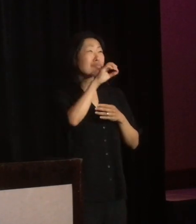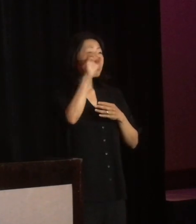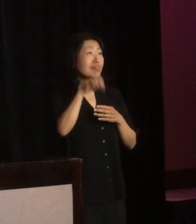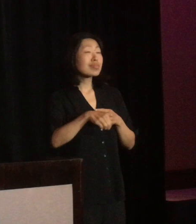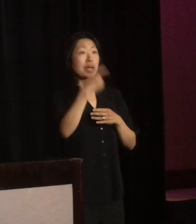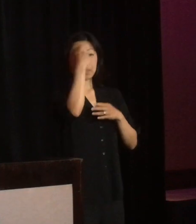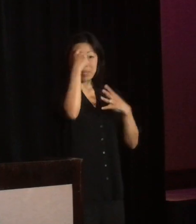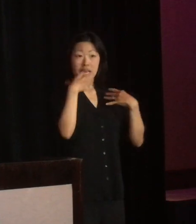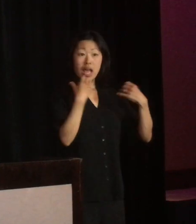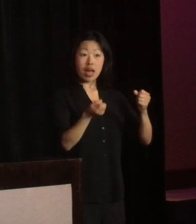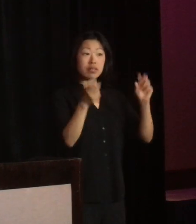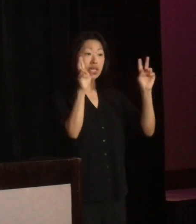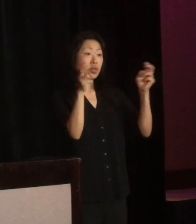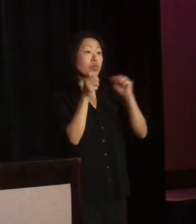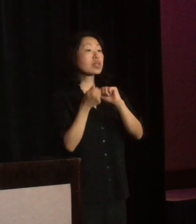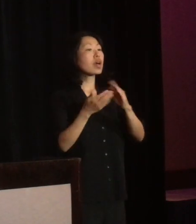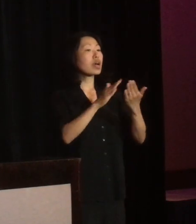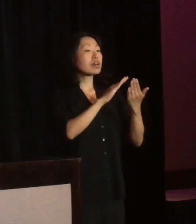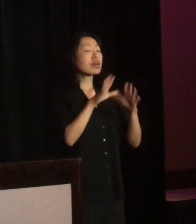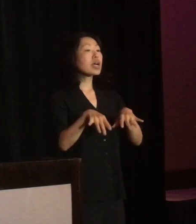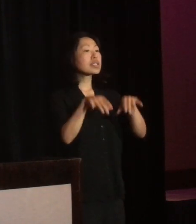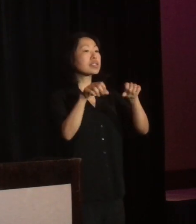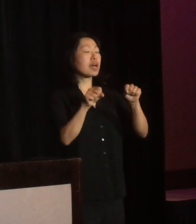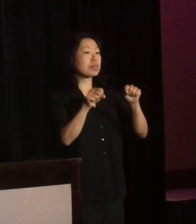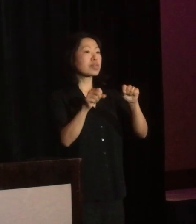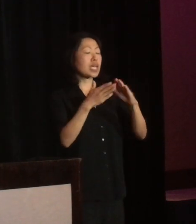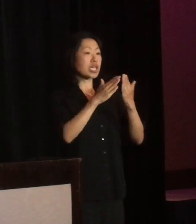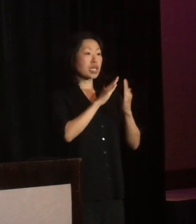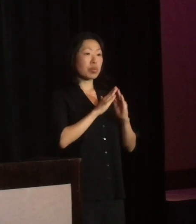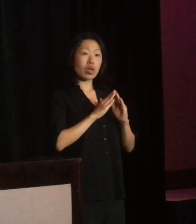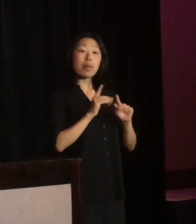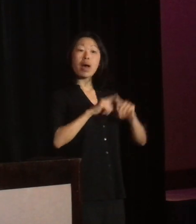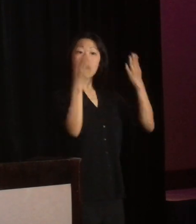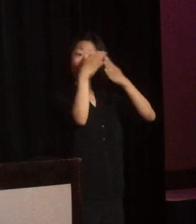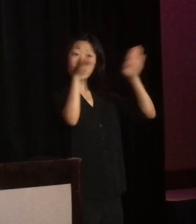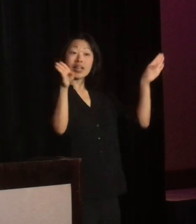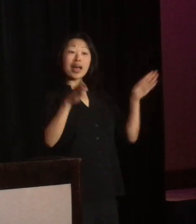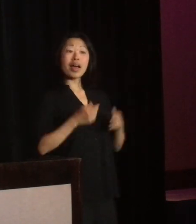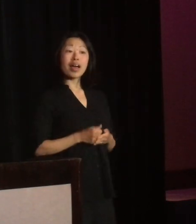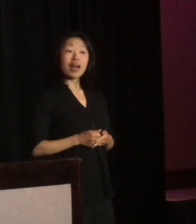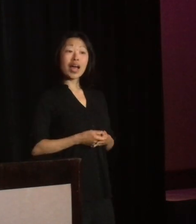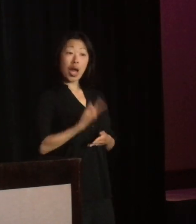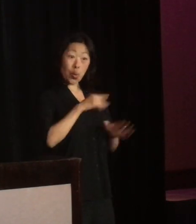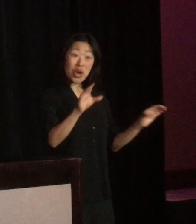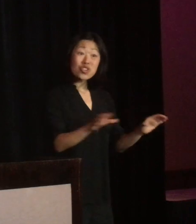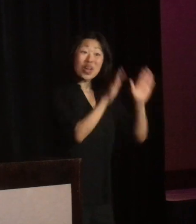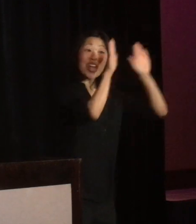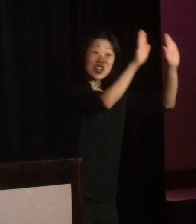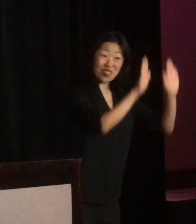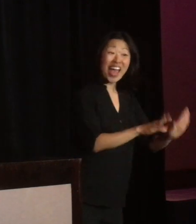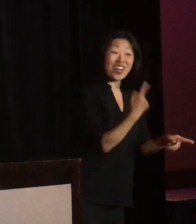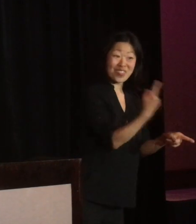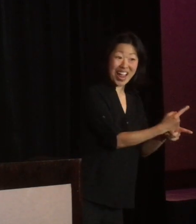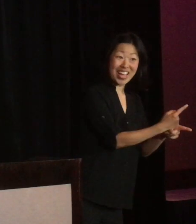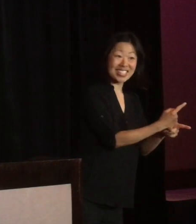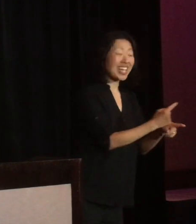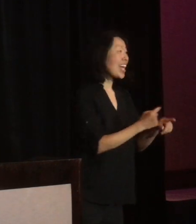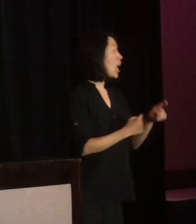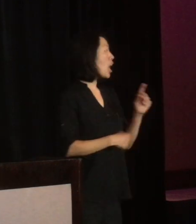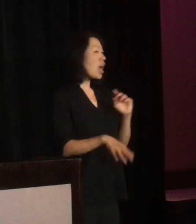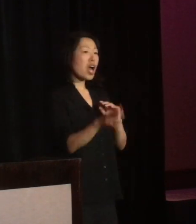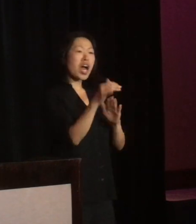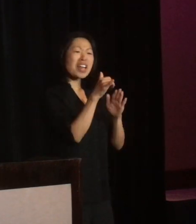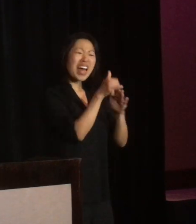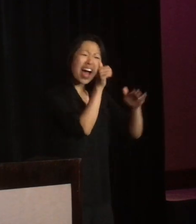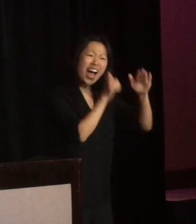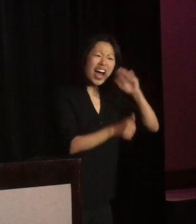health issues in the adoptee community, when it comes to us, we are doing great. But this hides all of the things